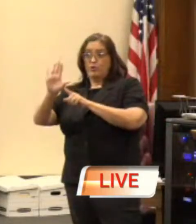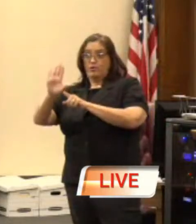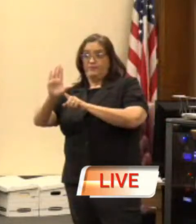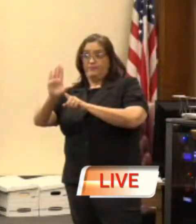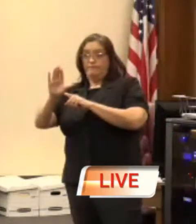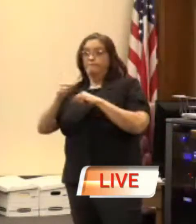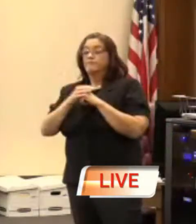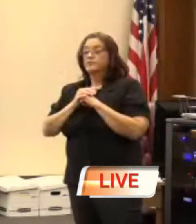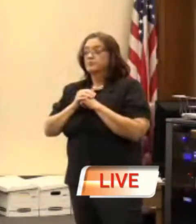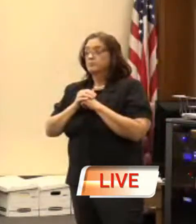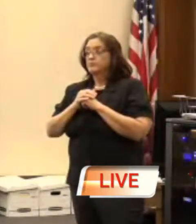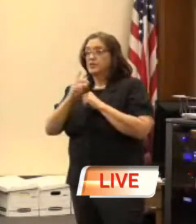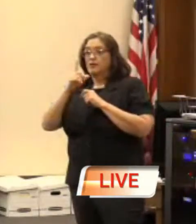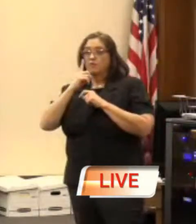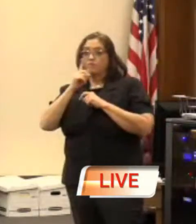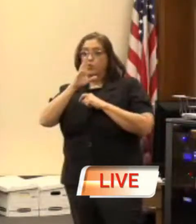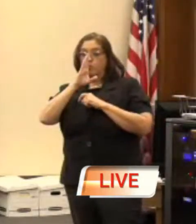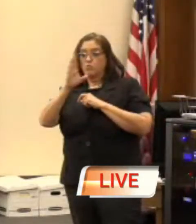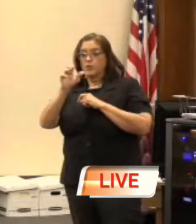appeal.